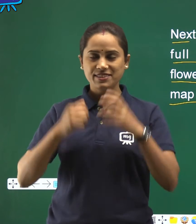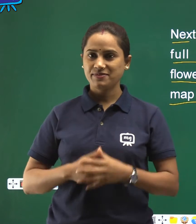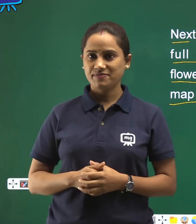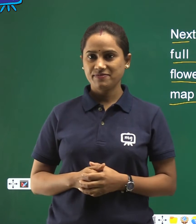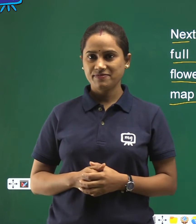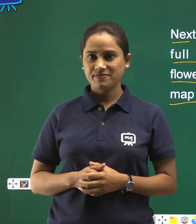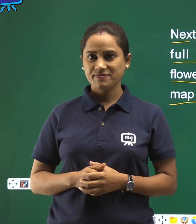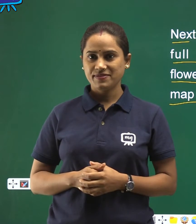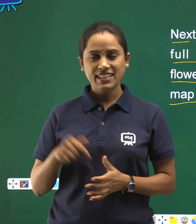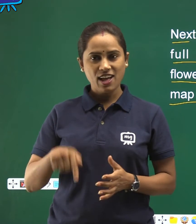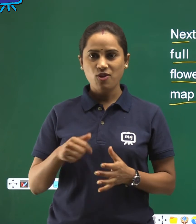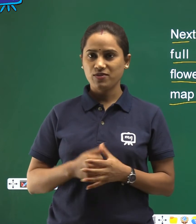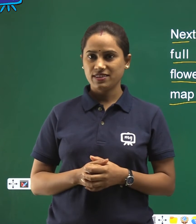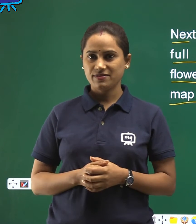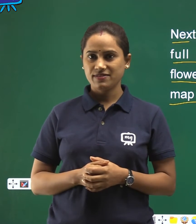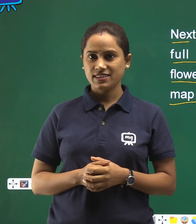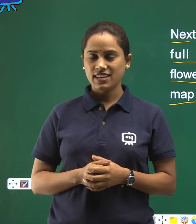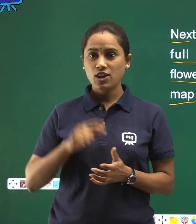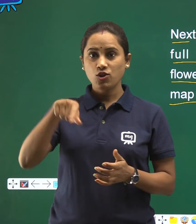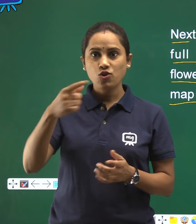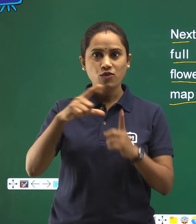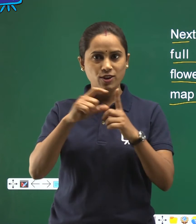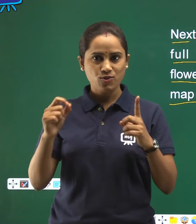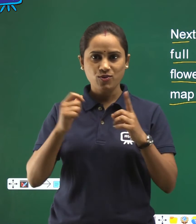lesson. Now you will do